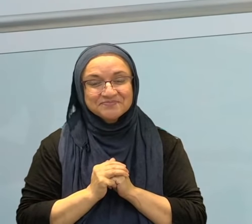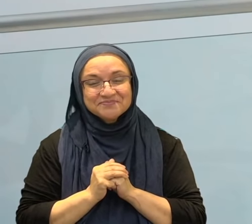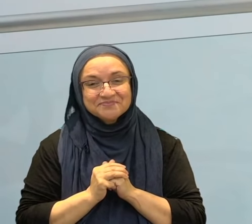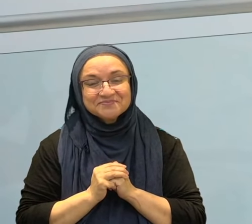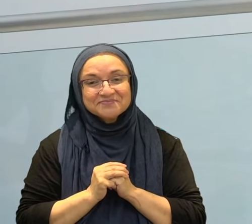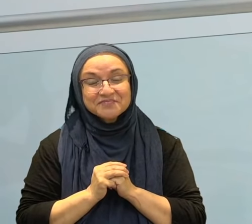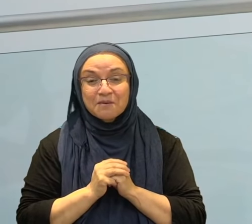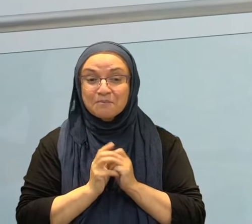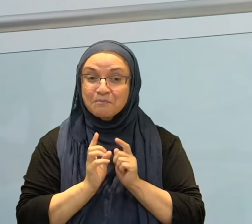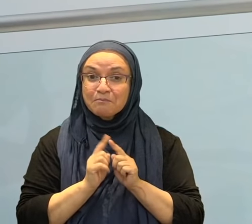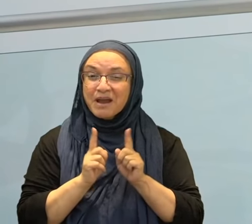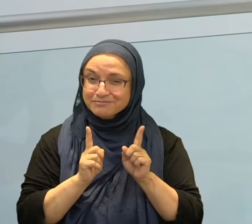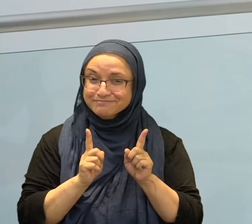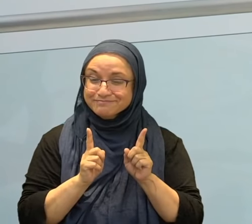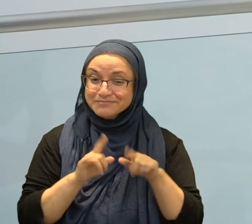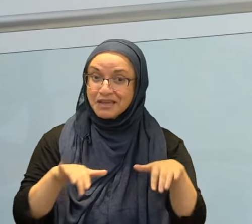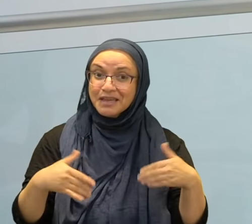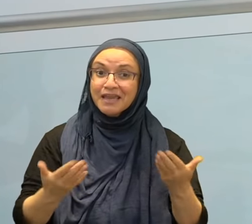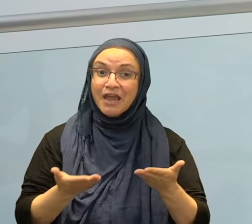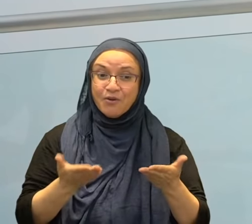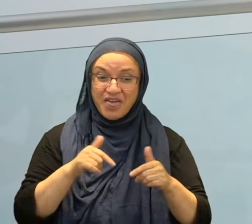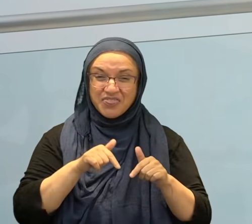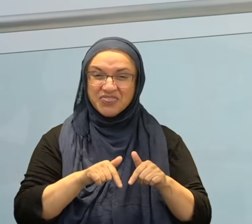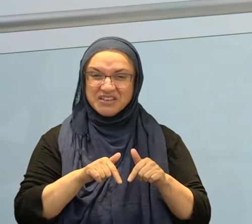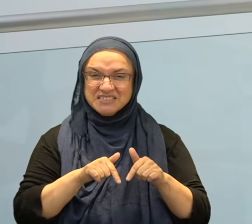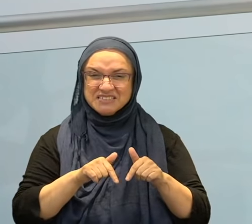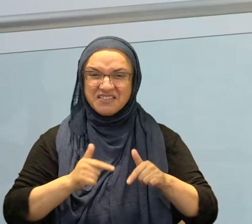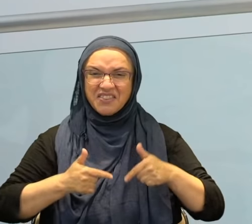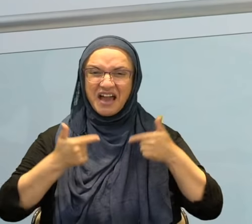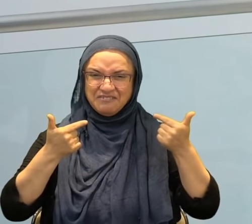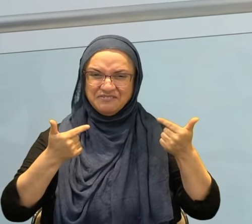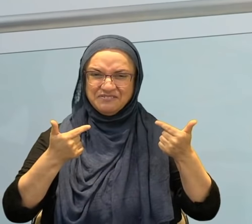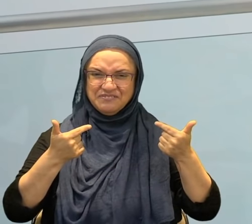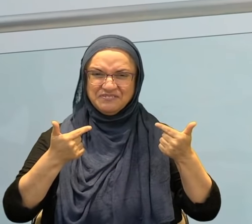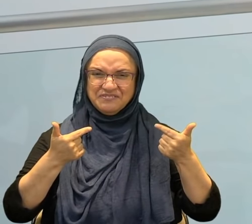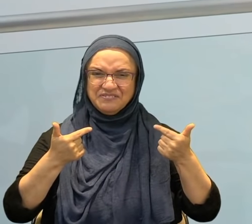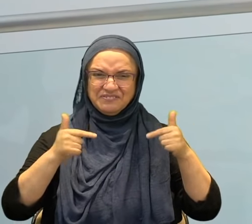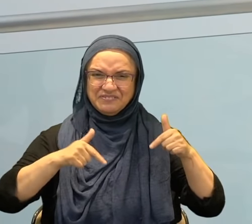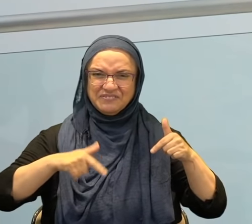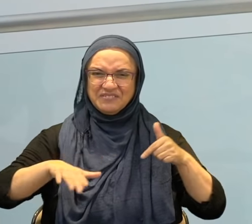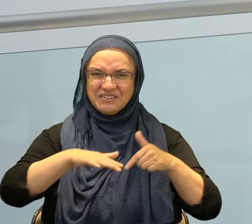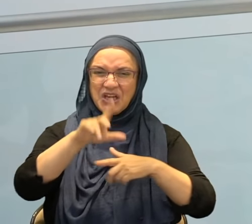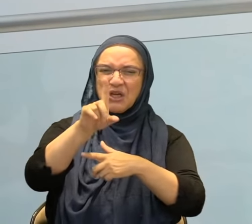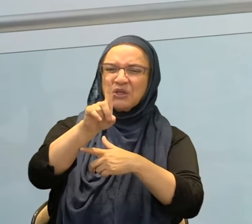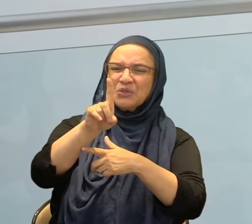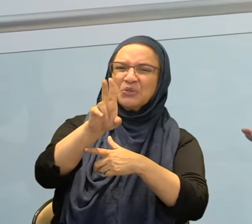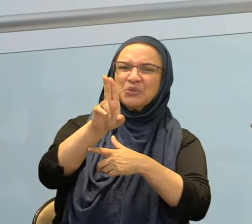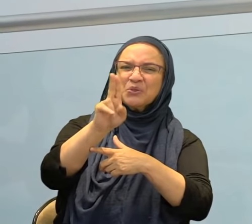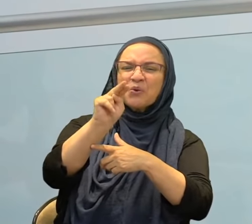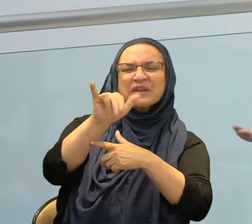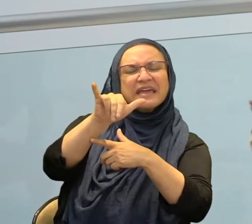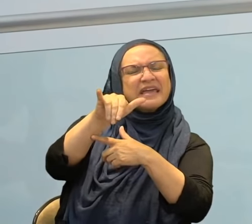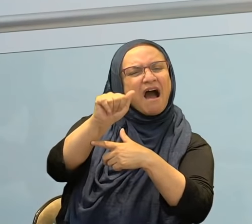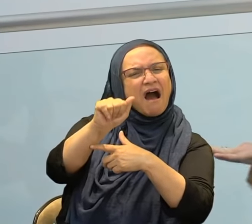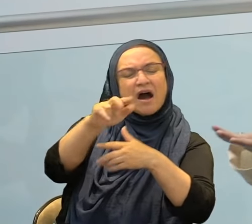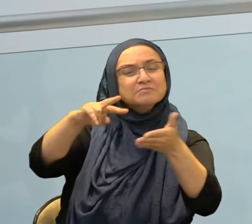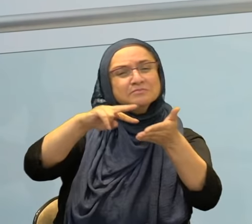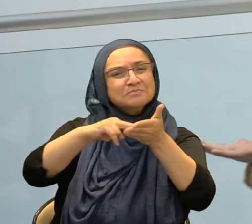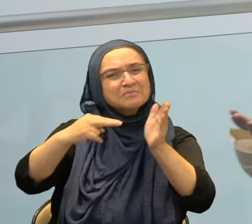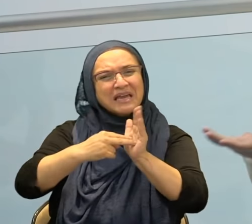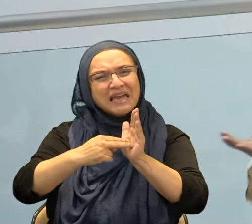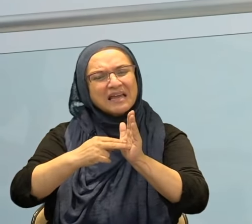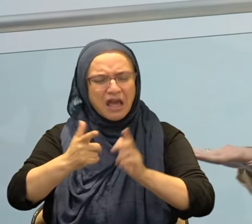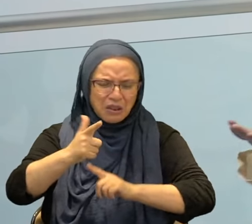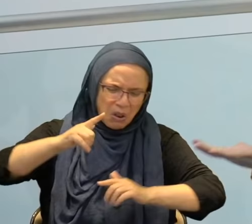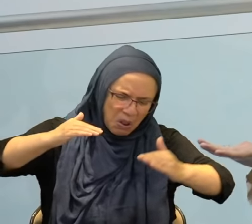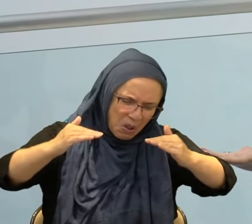dunya is this life where sometimes you get hit by a hardship and you think this is the hardest